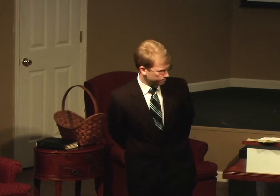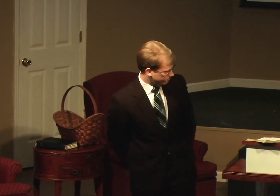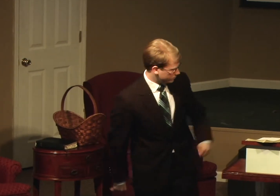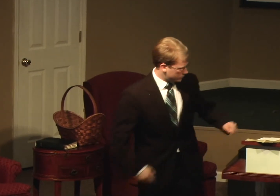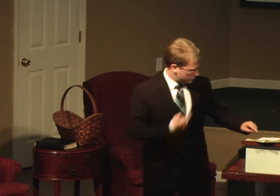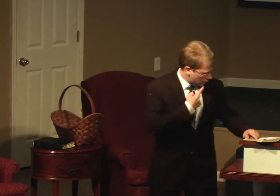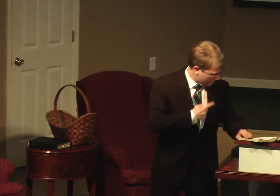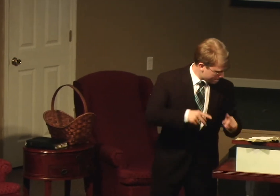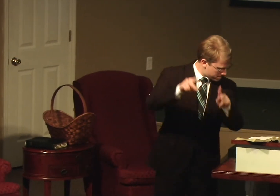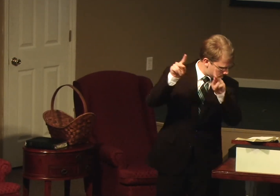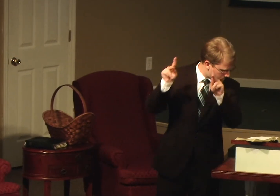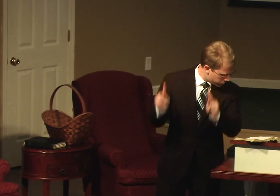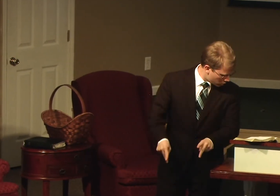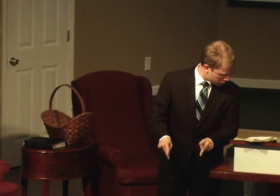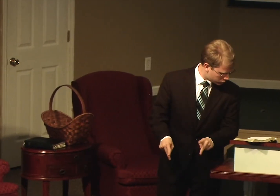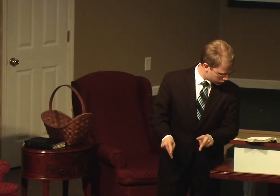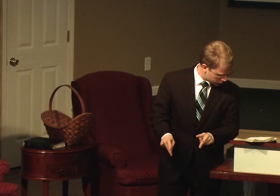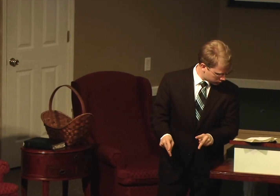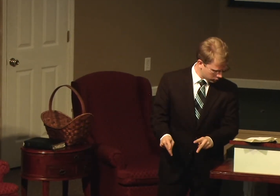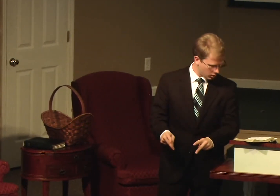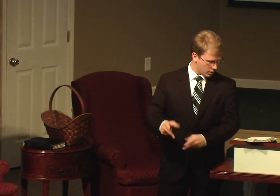something. And this is what He told them.